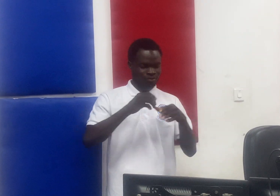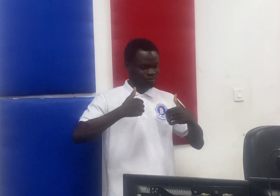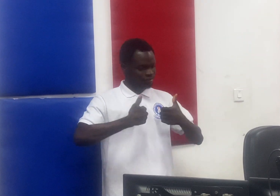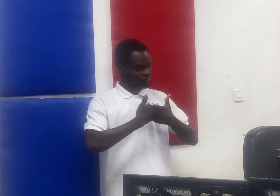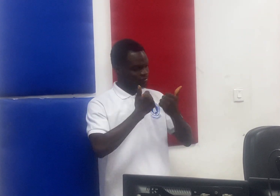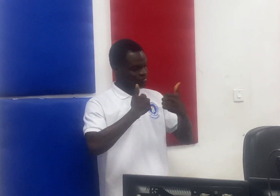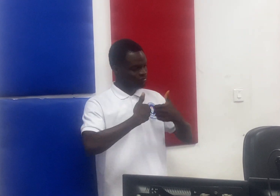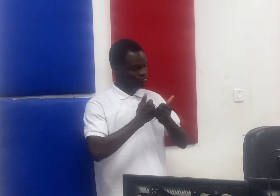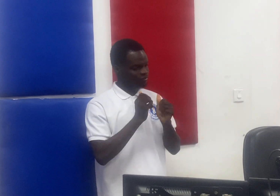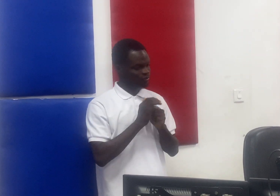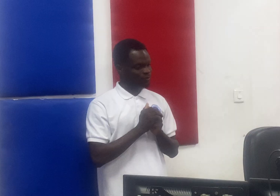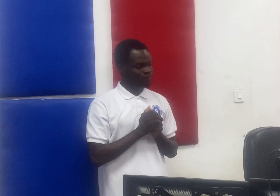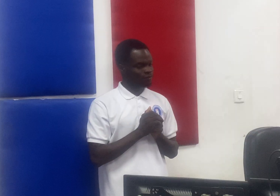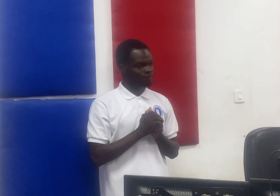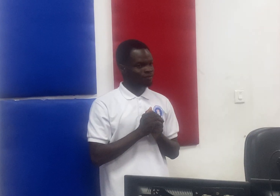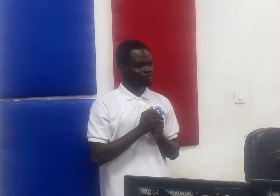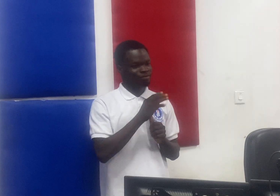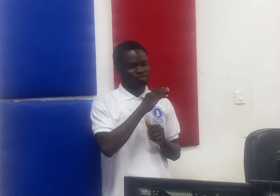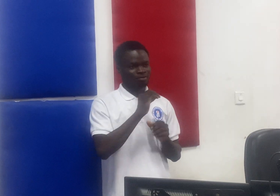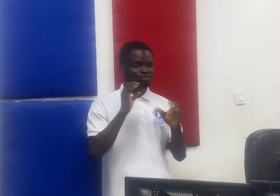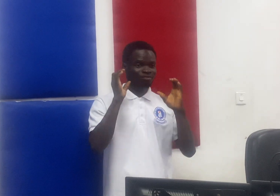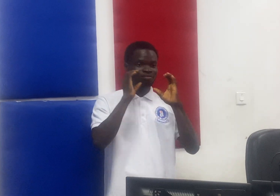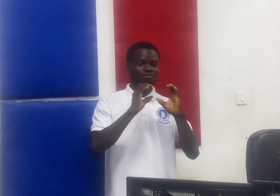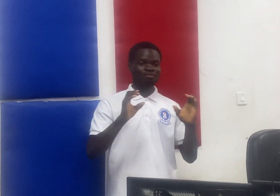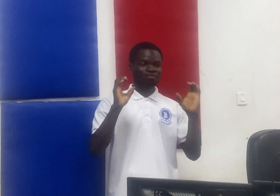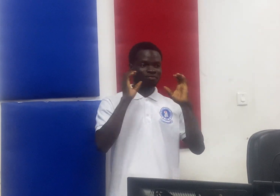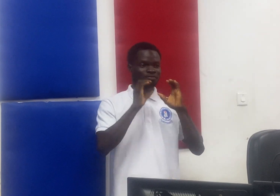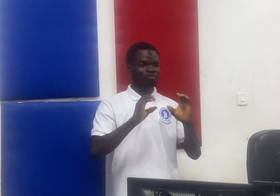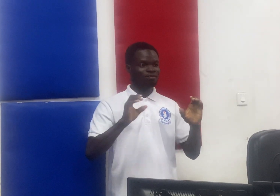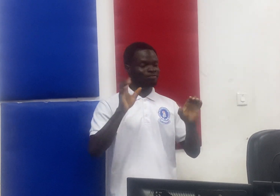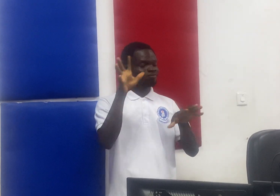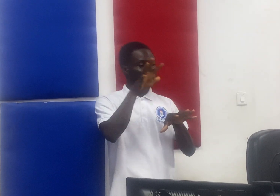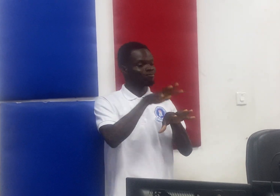myths and celebrating inclusion.